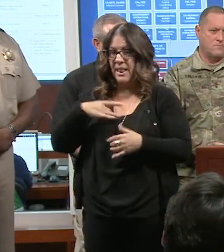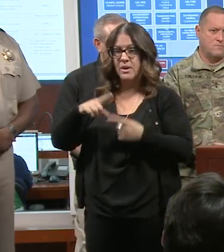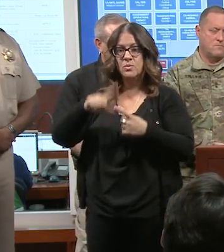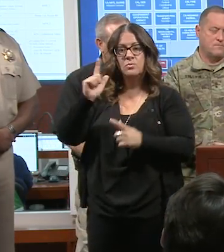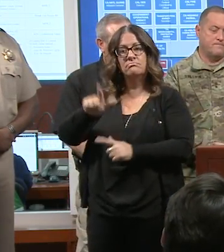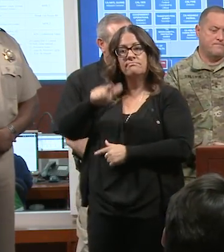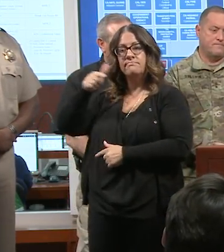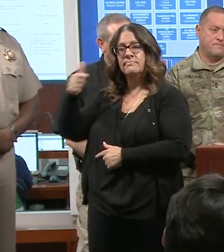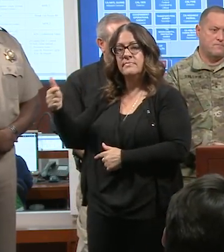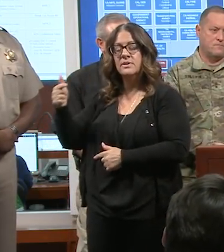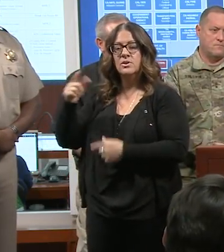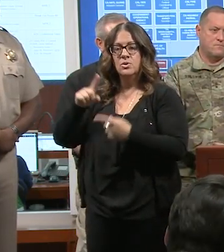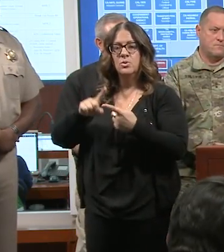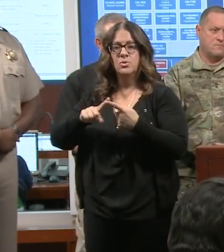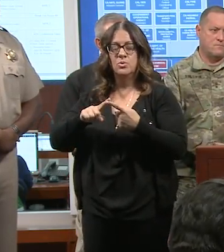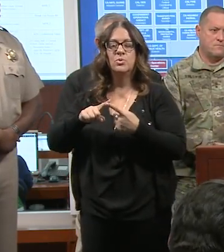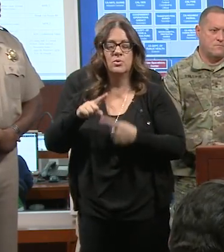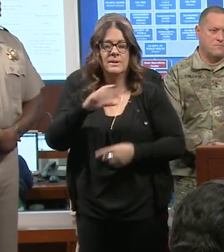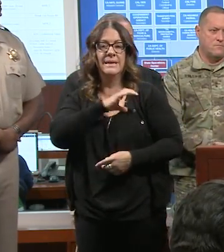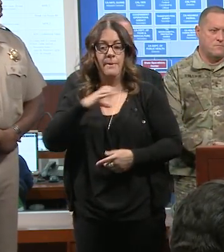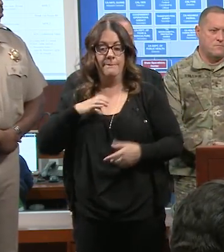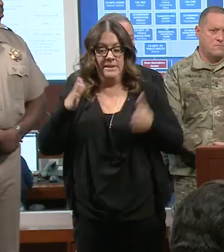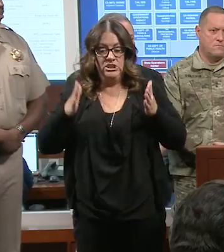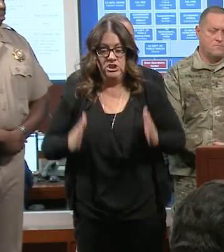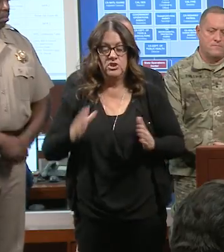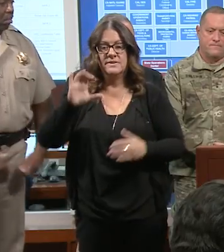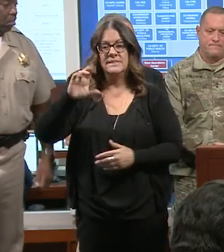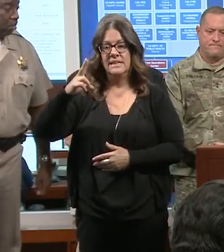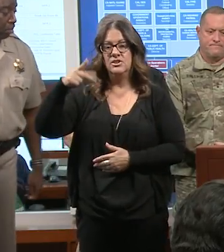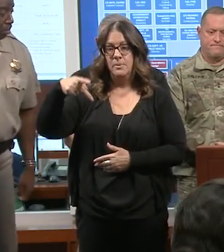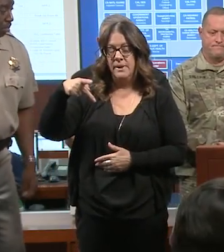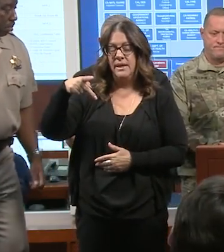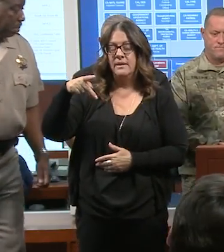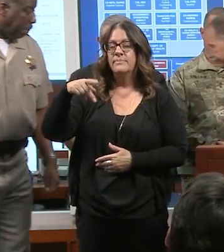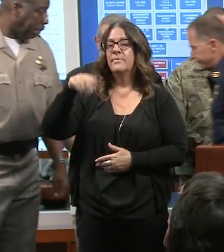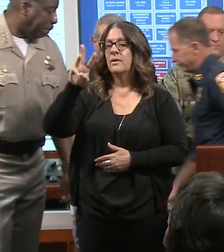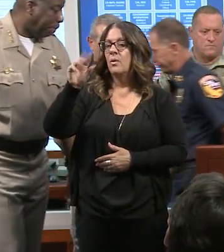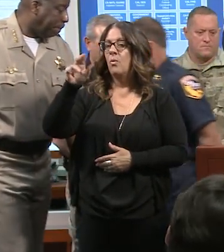to Acting Commissioner of the California Highway Patrol, Warren Stanley.